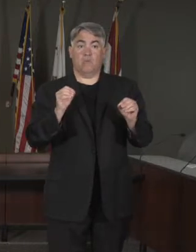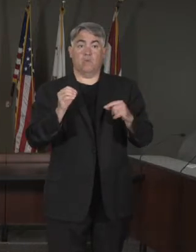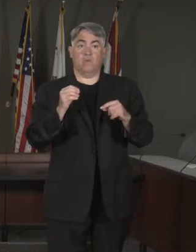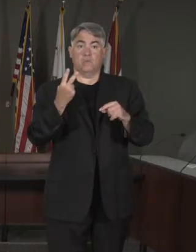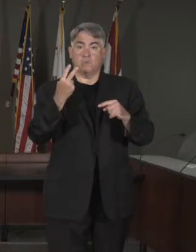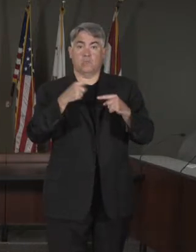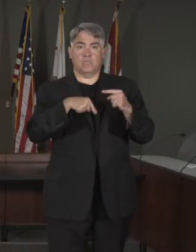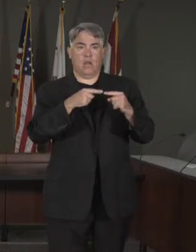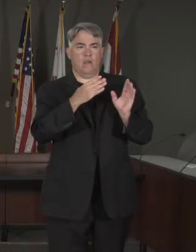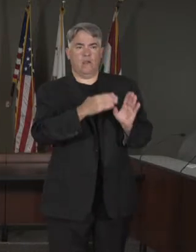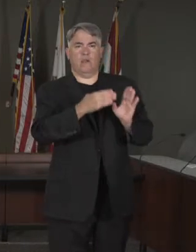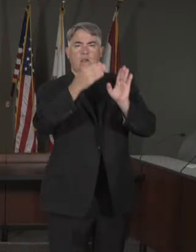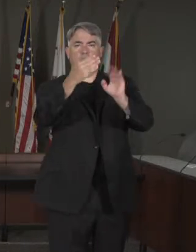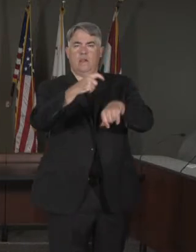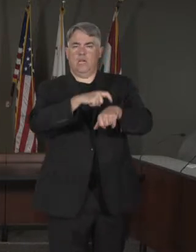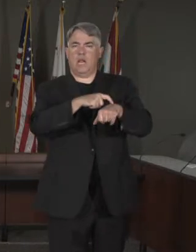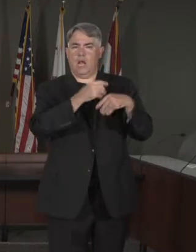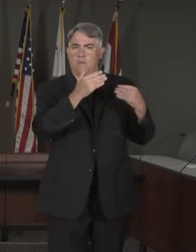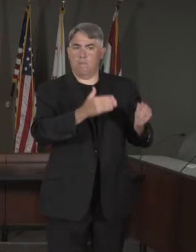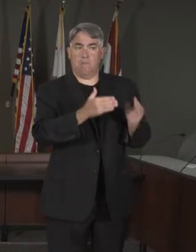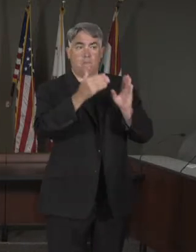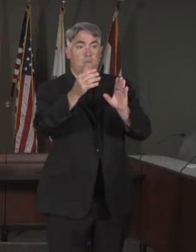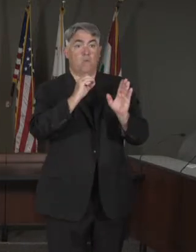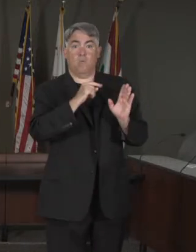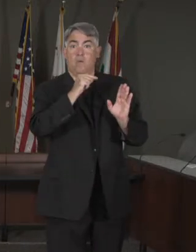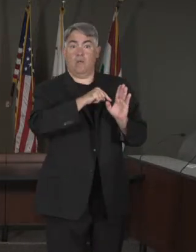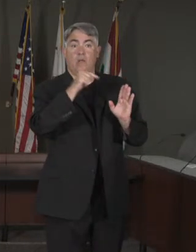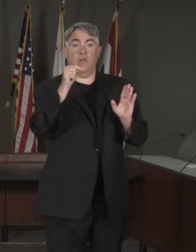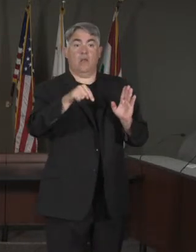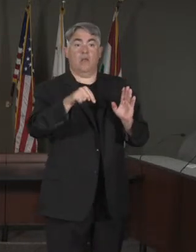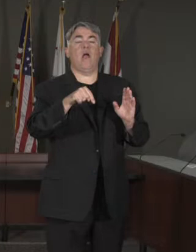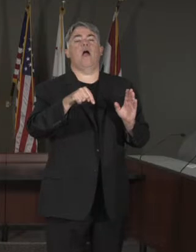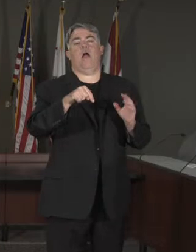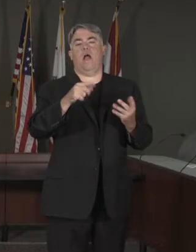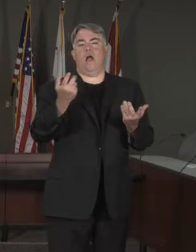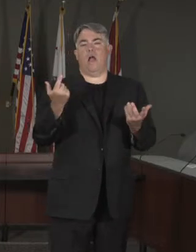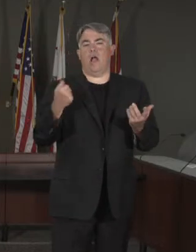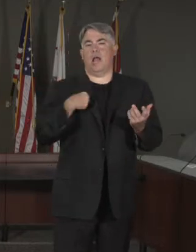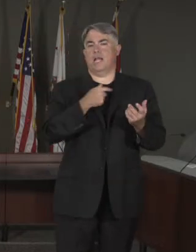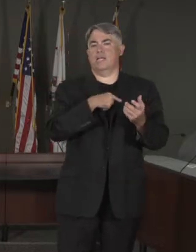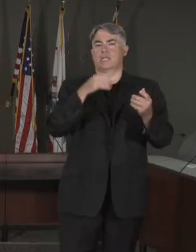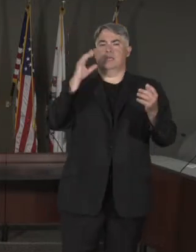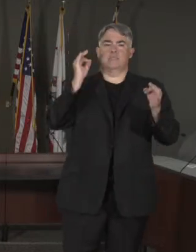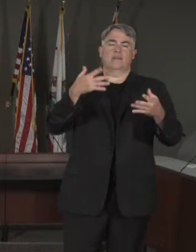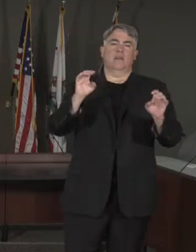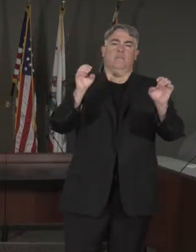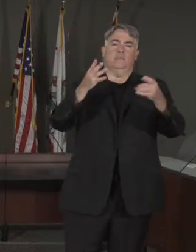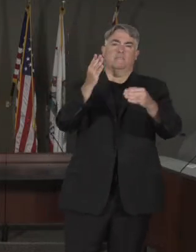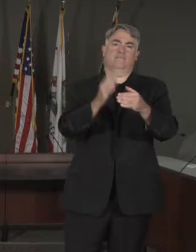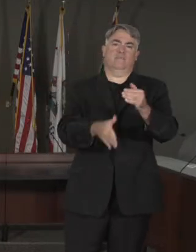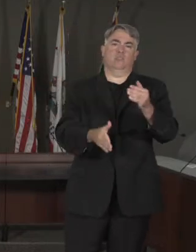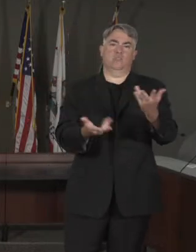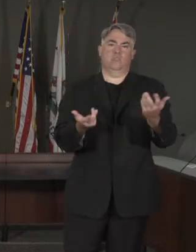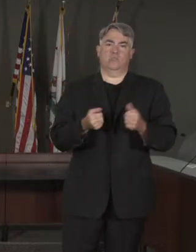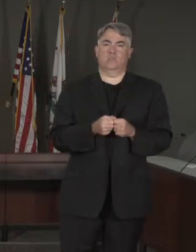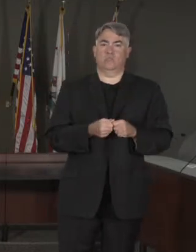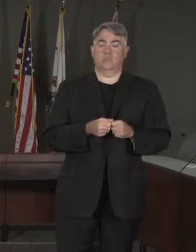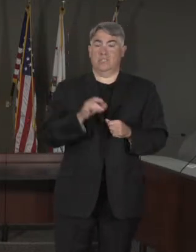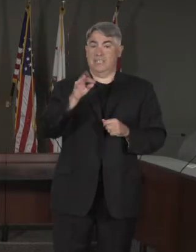And that will help us determine if that happens sooner than the end of the year. That's another